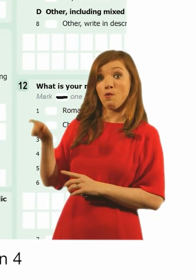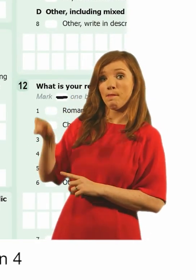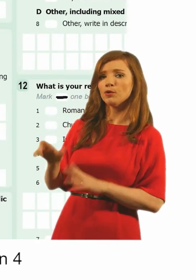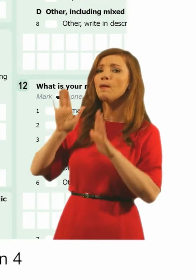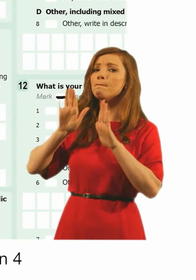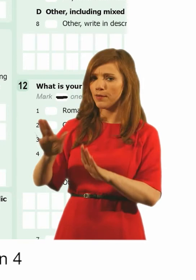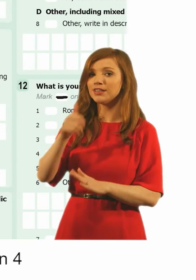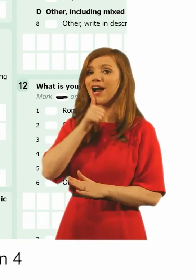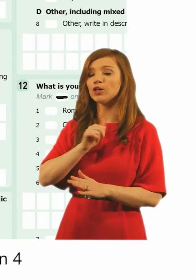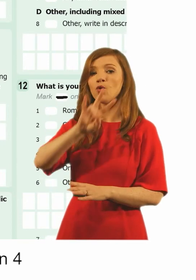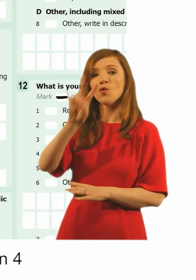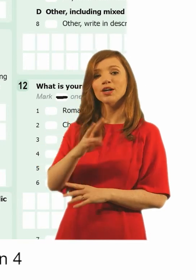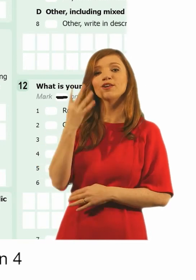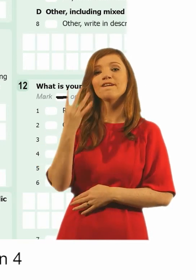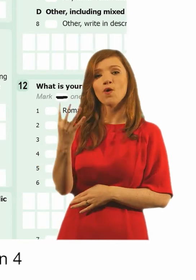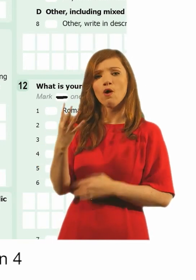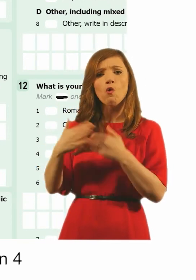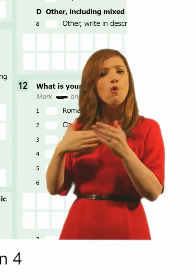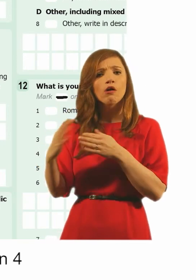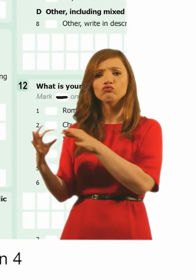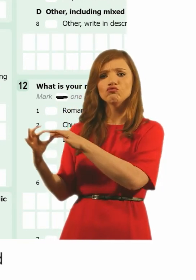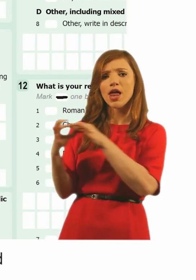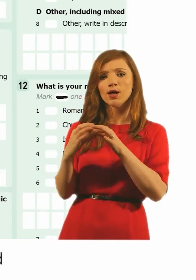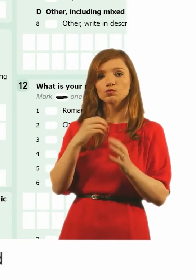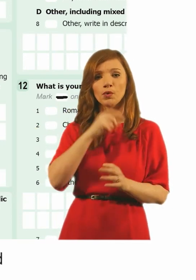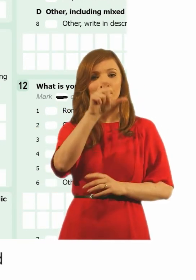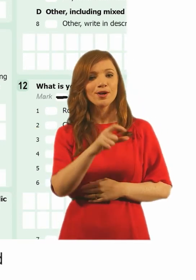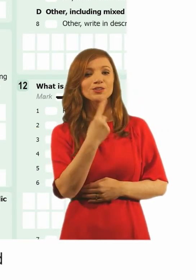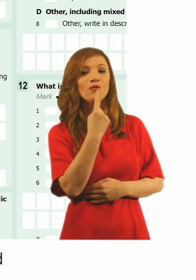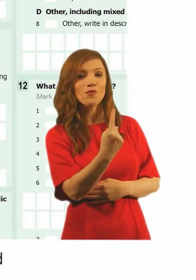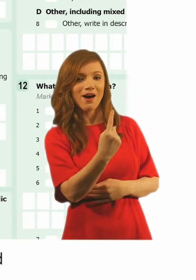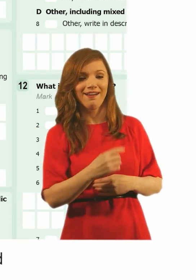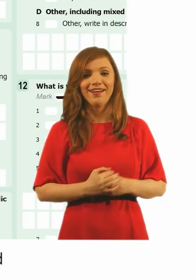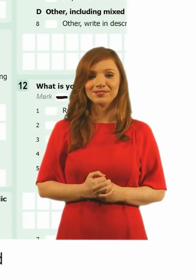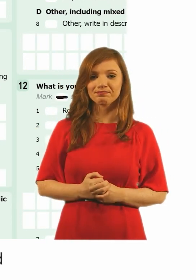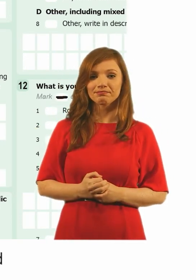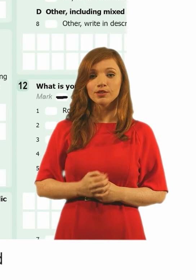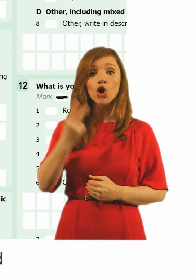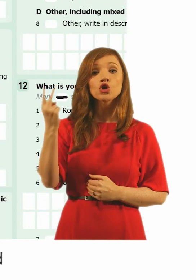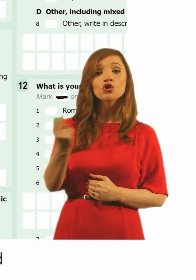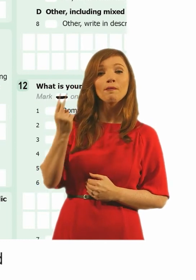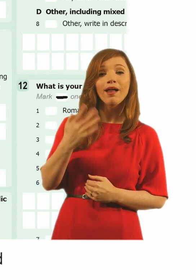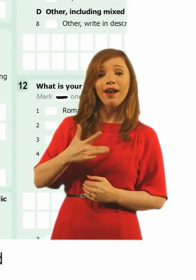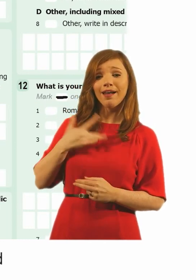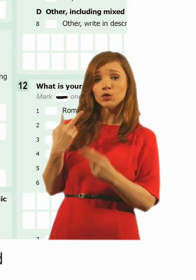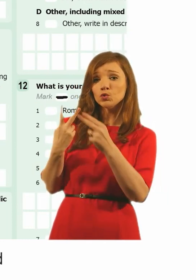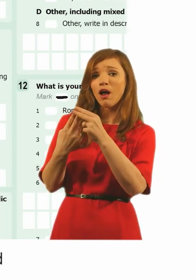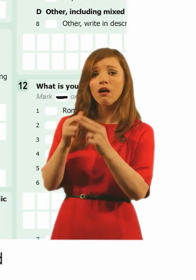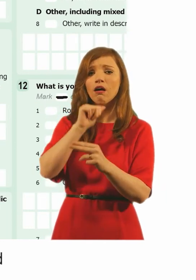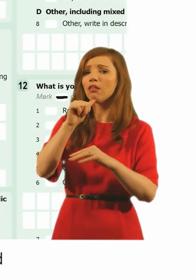question 4, their relationship to person 1. Cohabiting couples who are not married should tick the